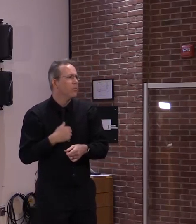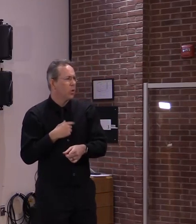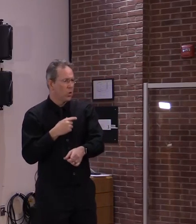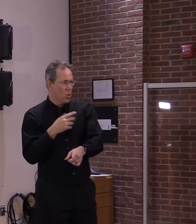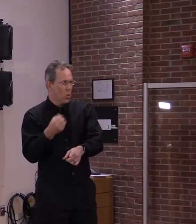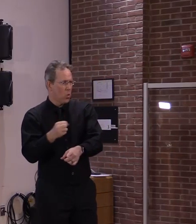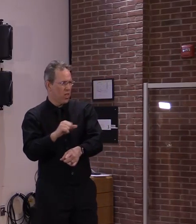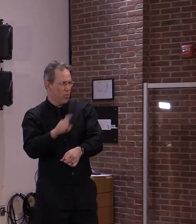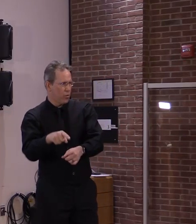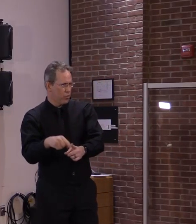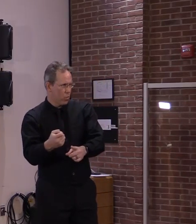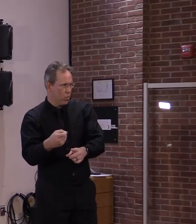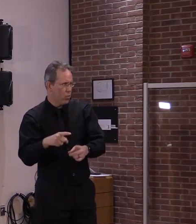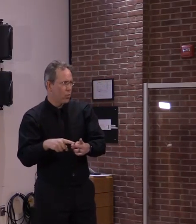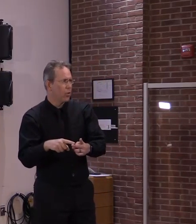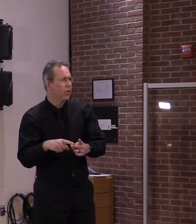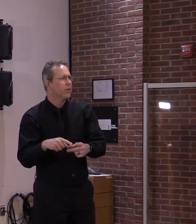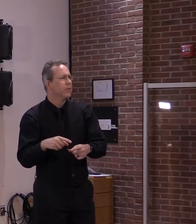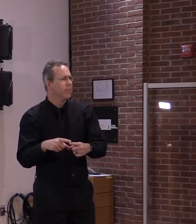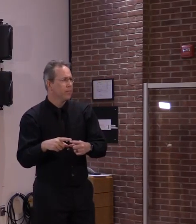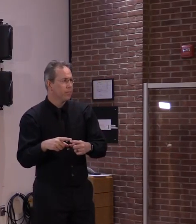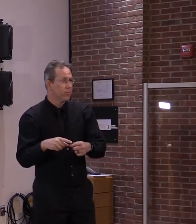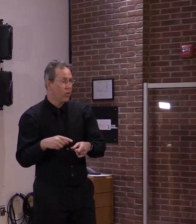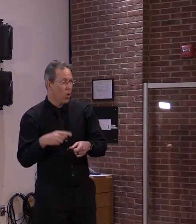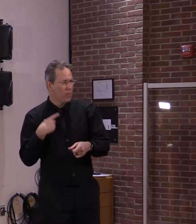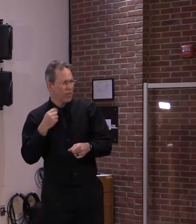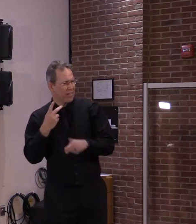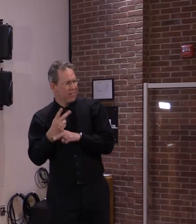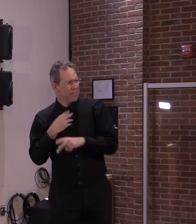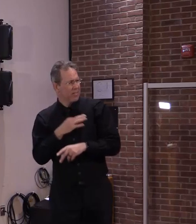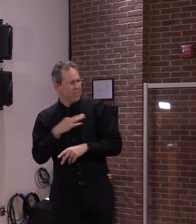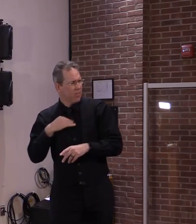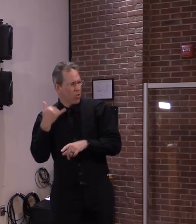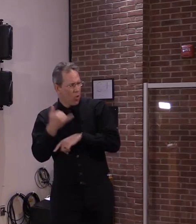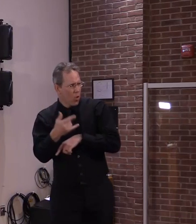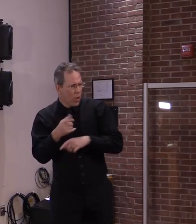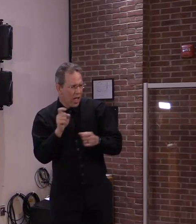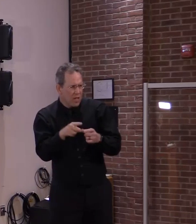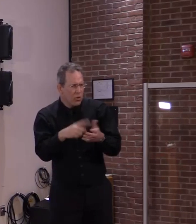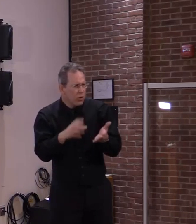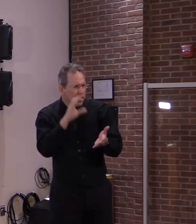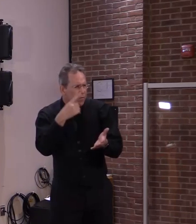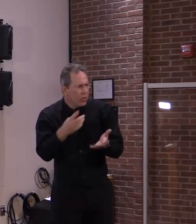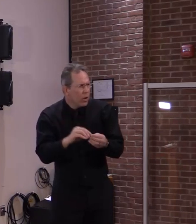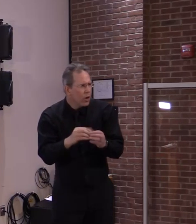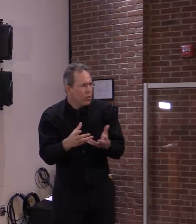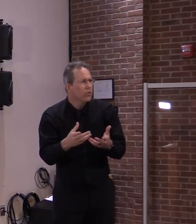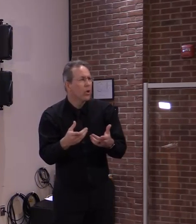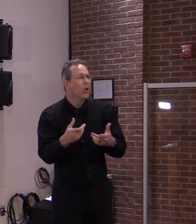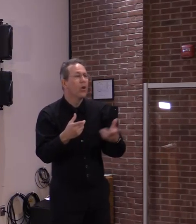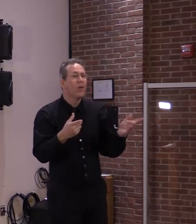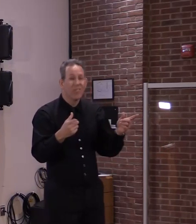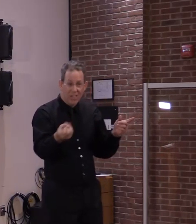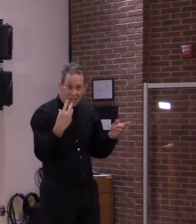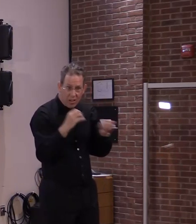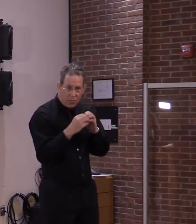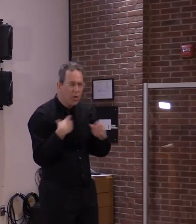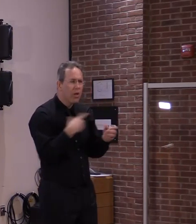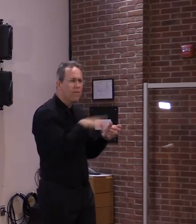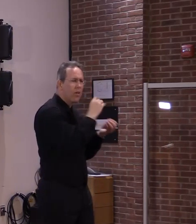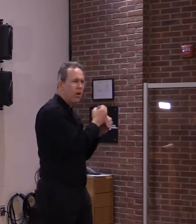need from your perspective. Let's look at it, and I'll have an answer on Friday. Okay,